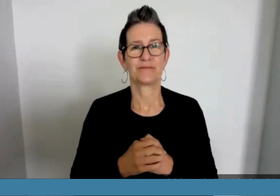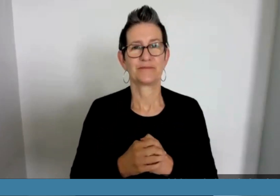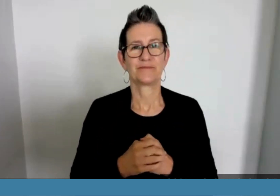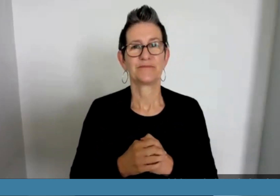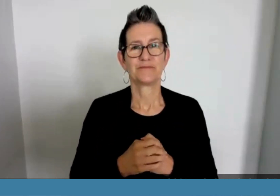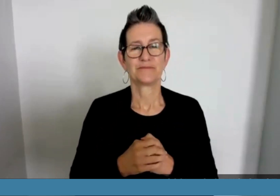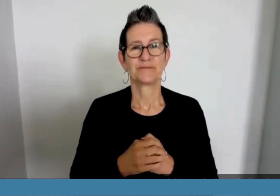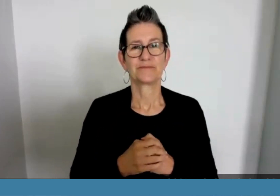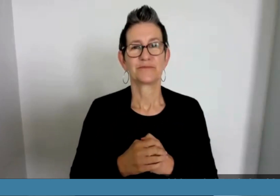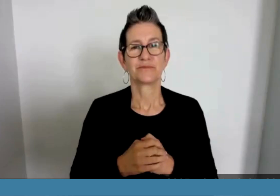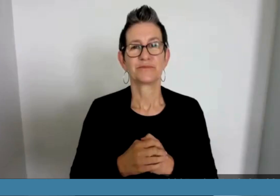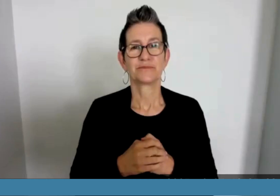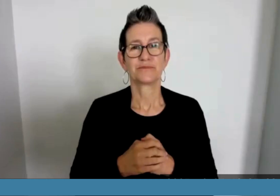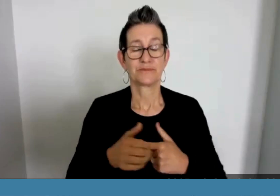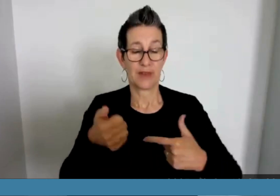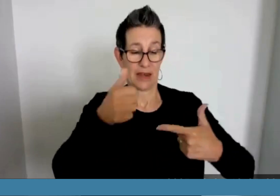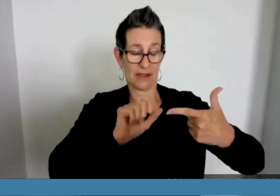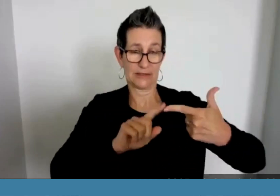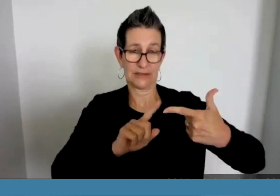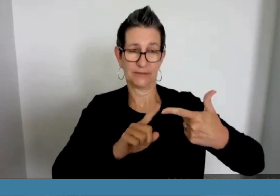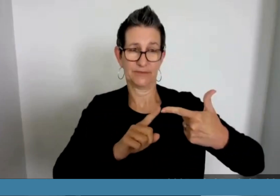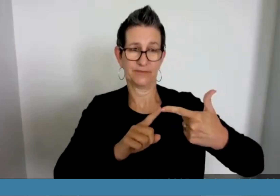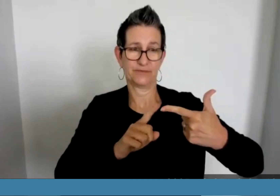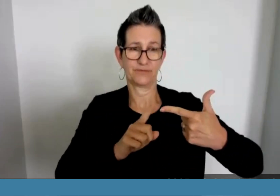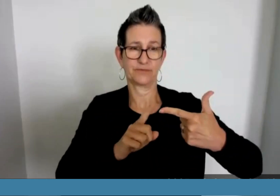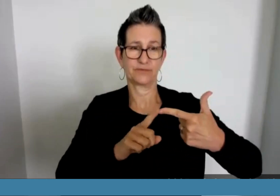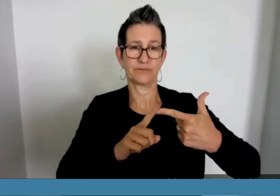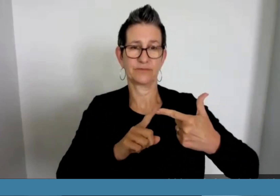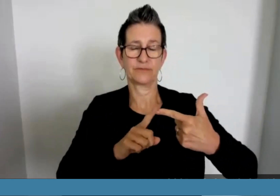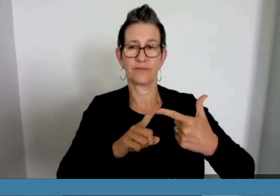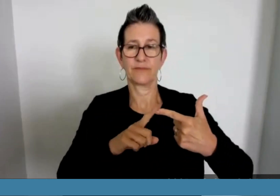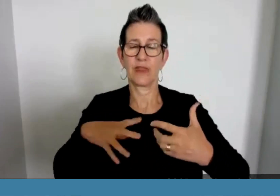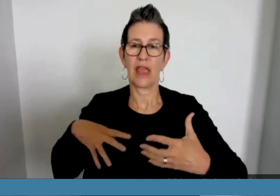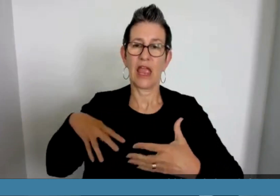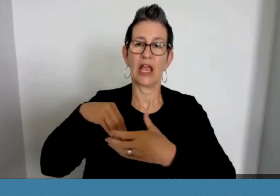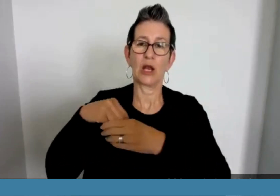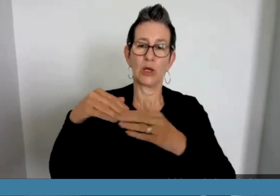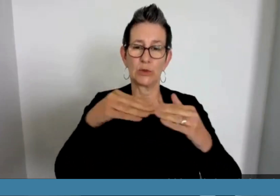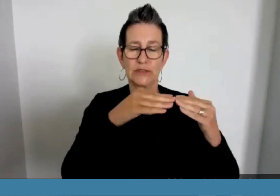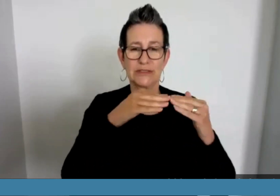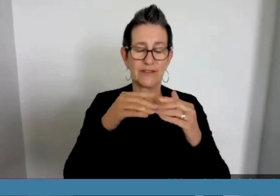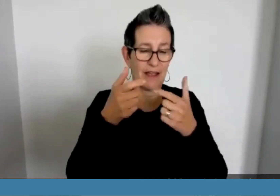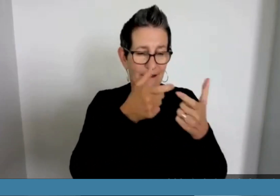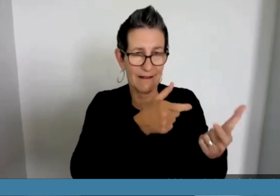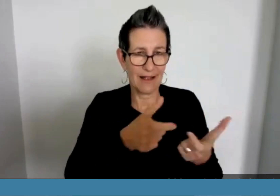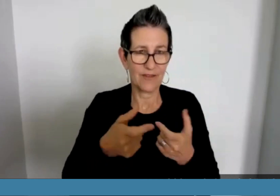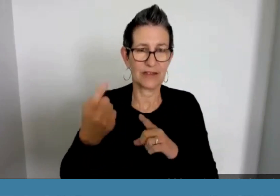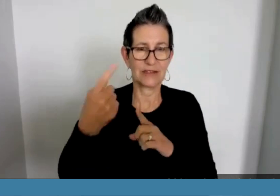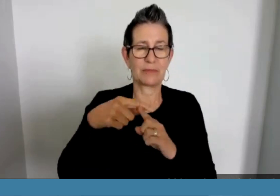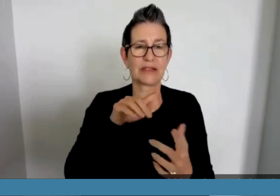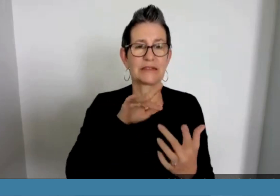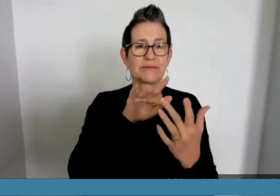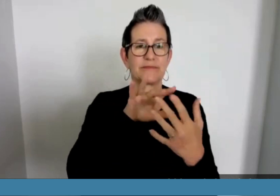So the next criterion is inclusive governance and engagement, and that's worth